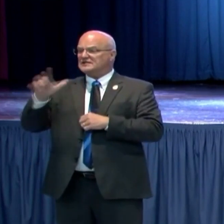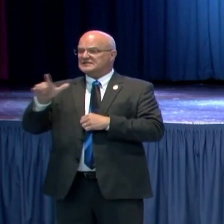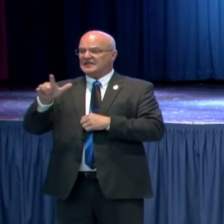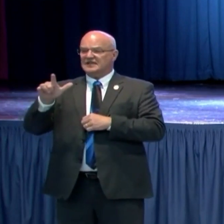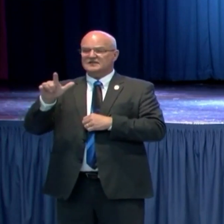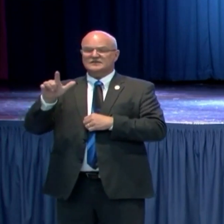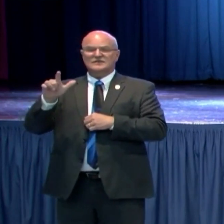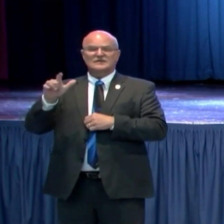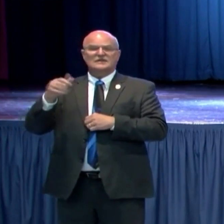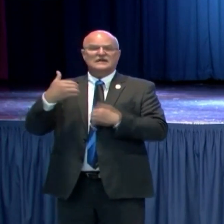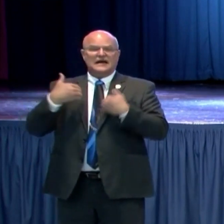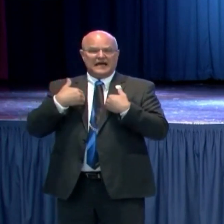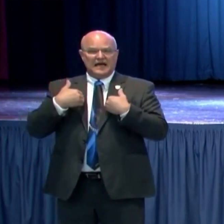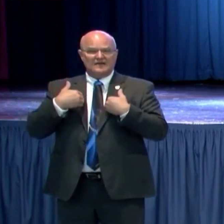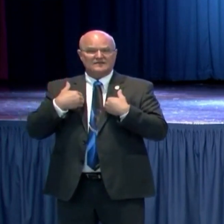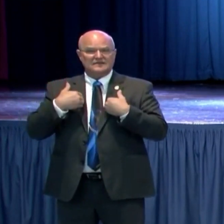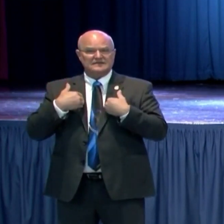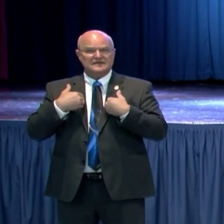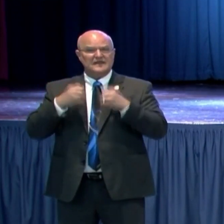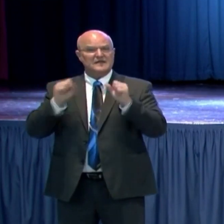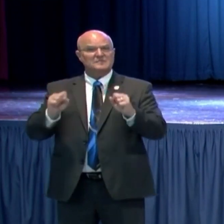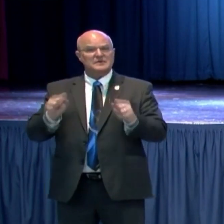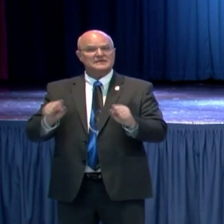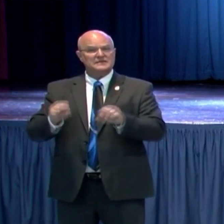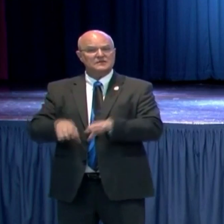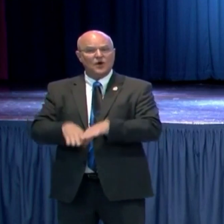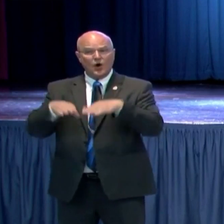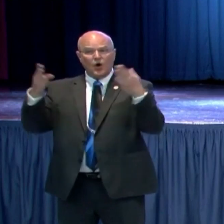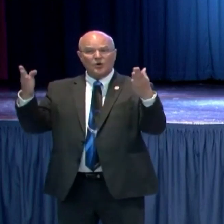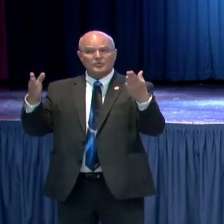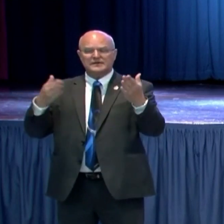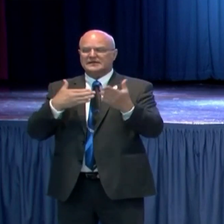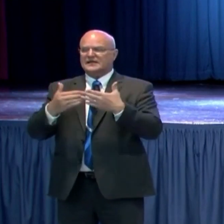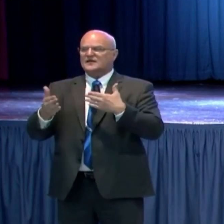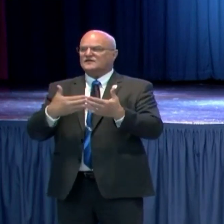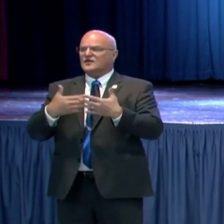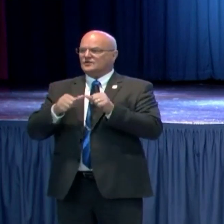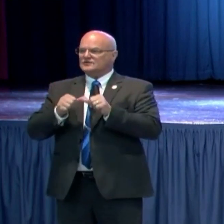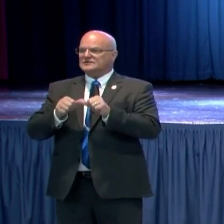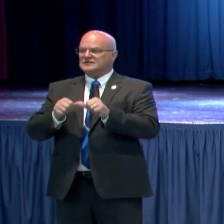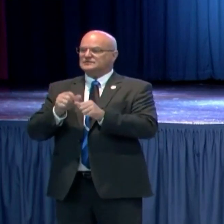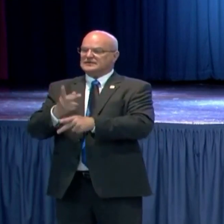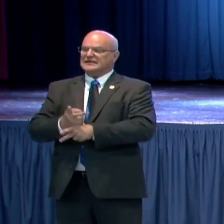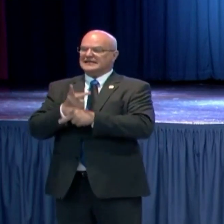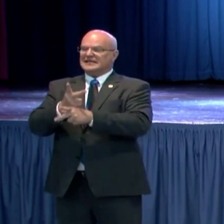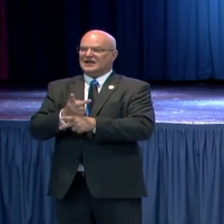shop to have the ability to open, even though we continue to be